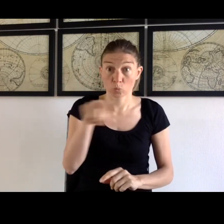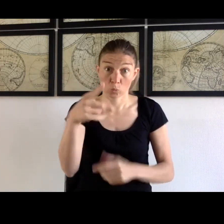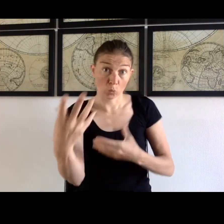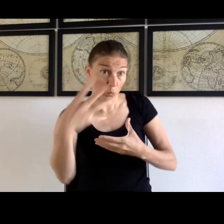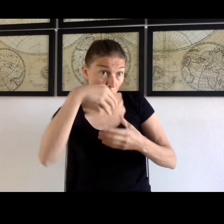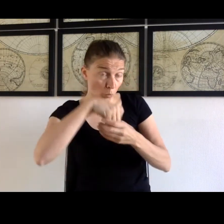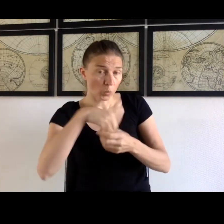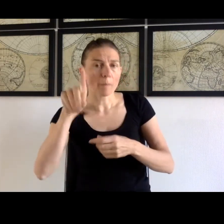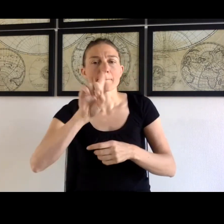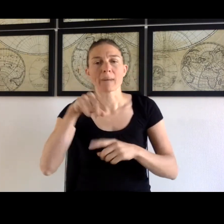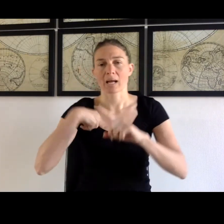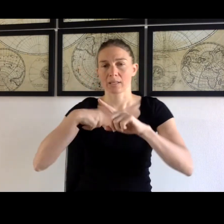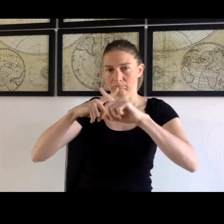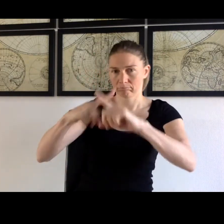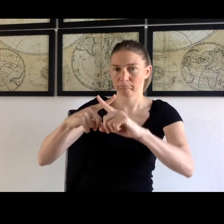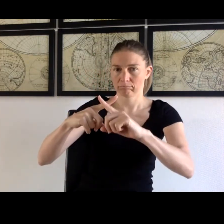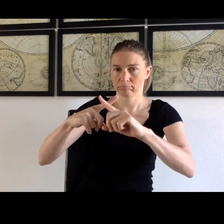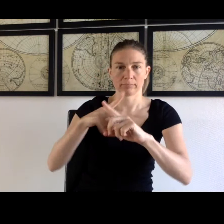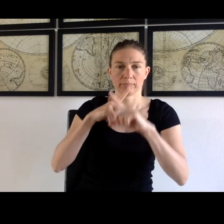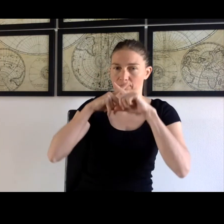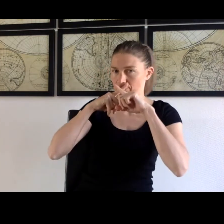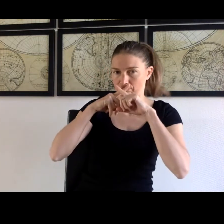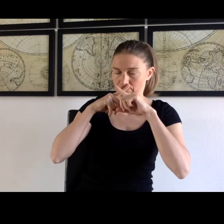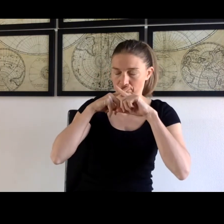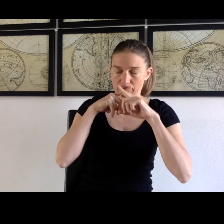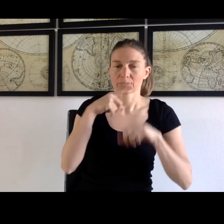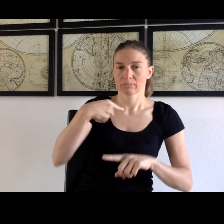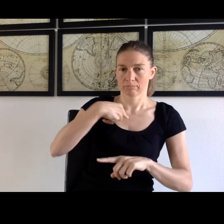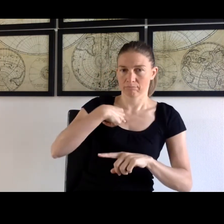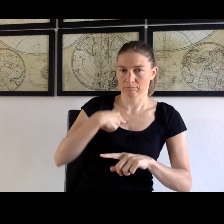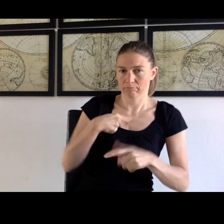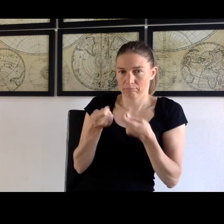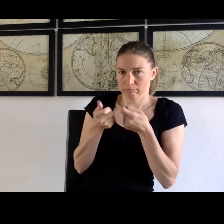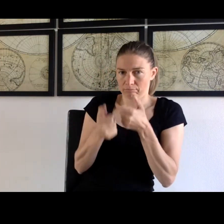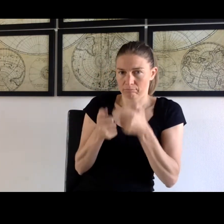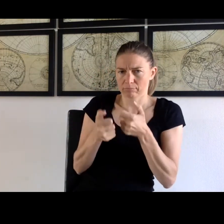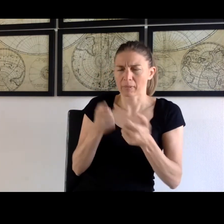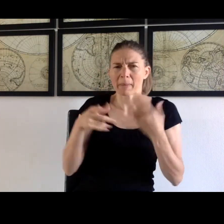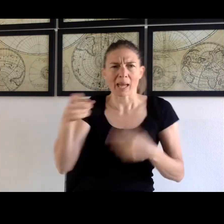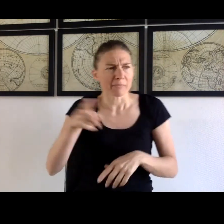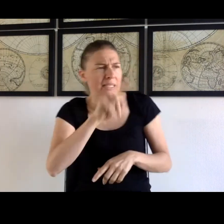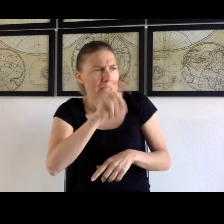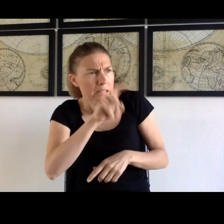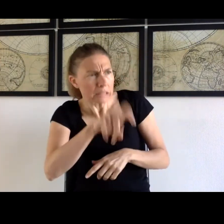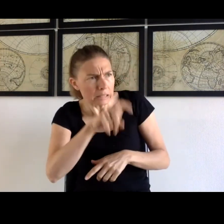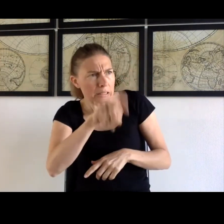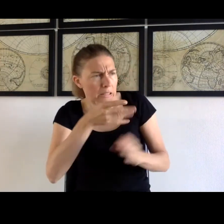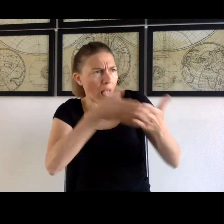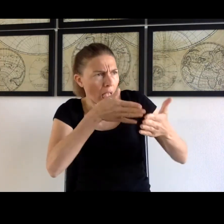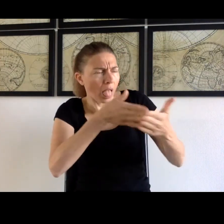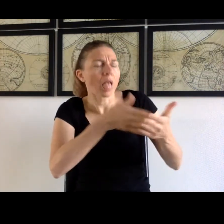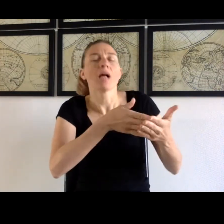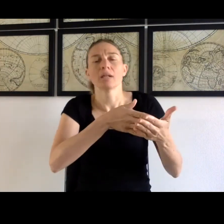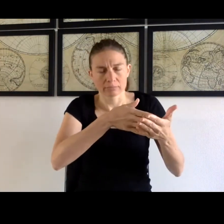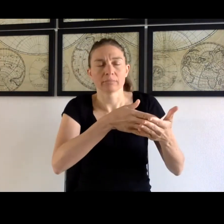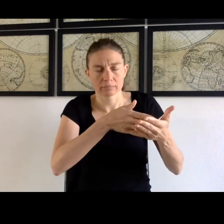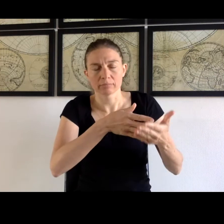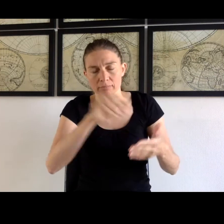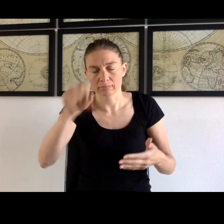EDF controls the permission to unmute these. So if you're trying to unmute and you can't, this is entirely normal.